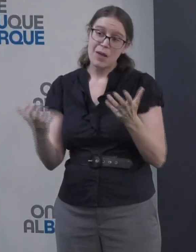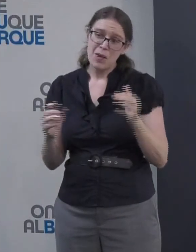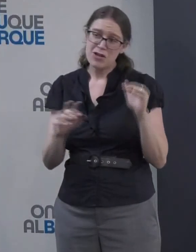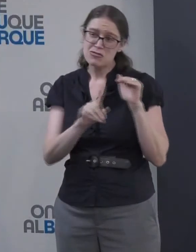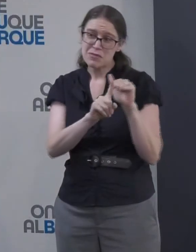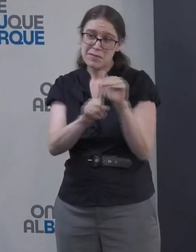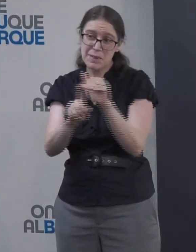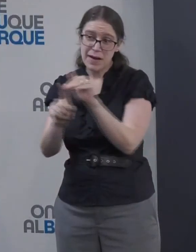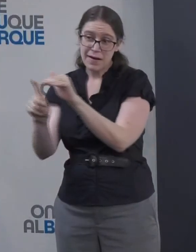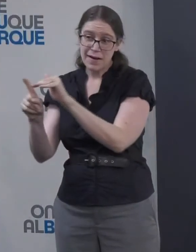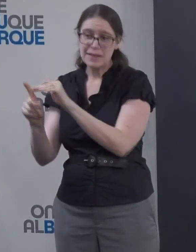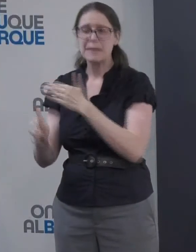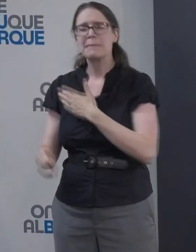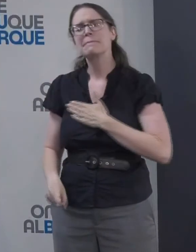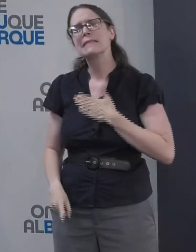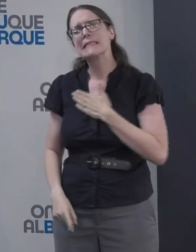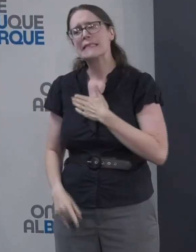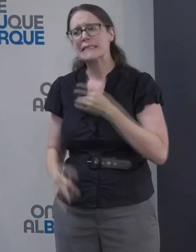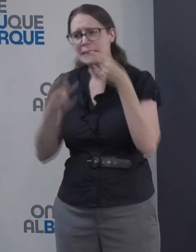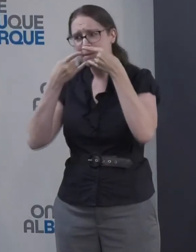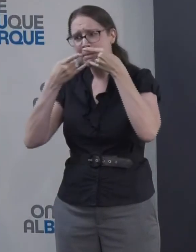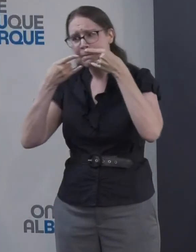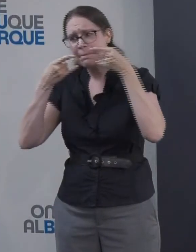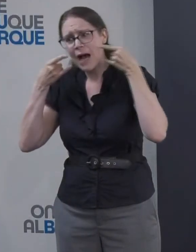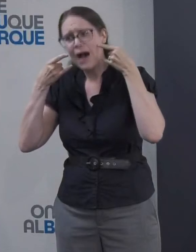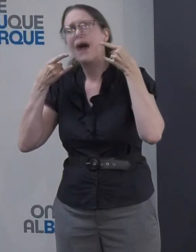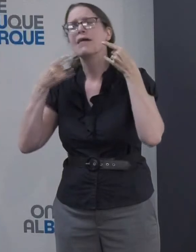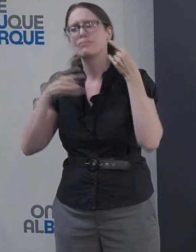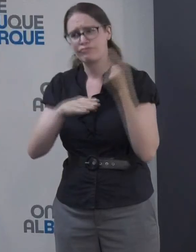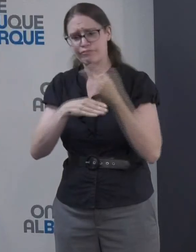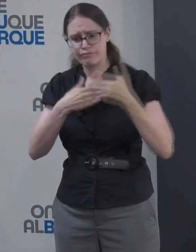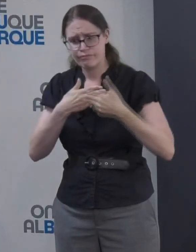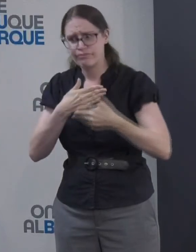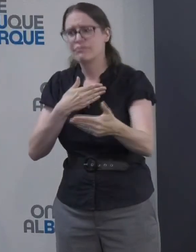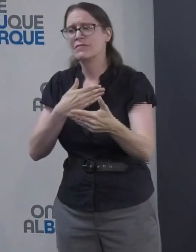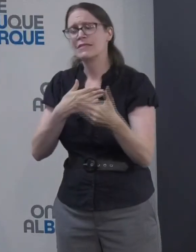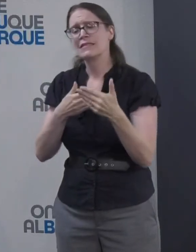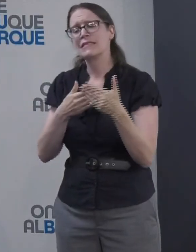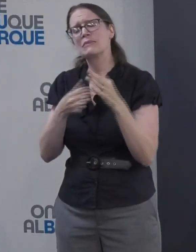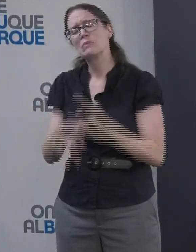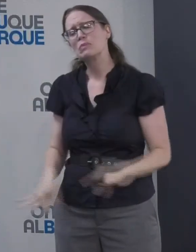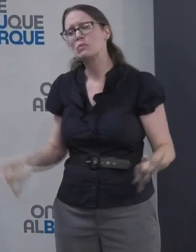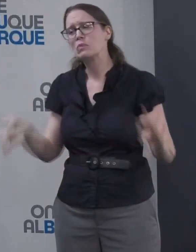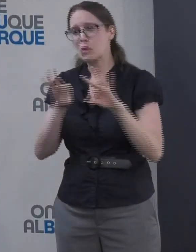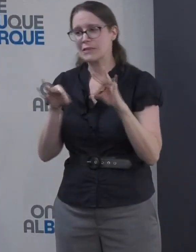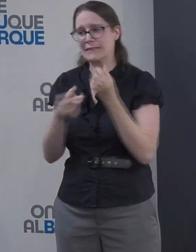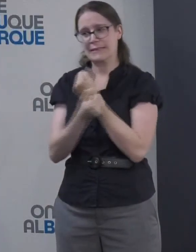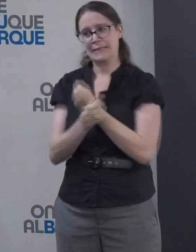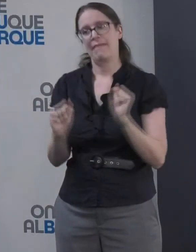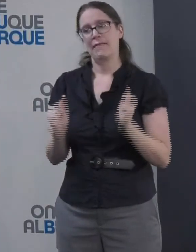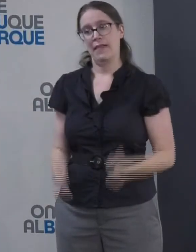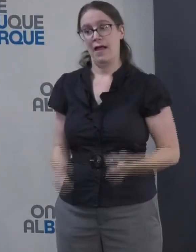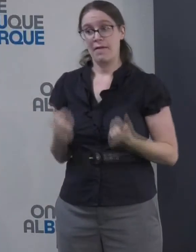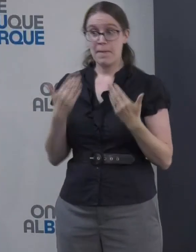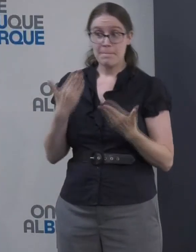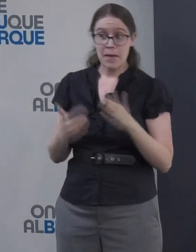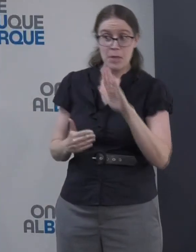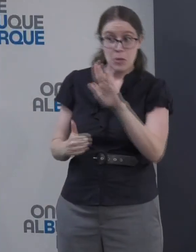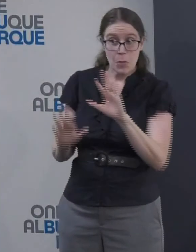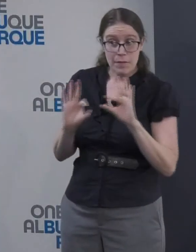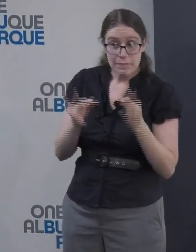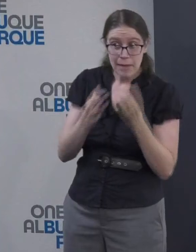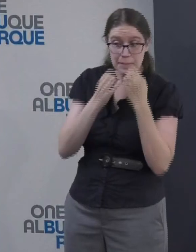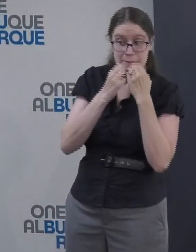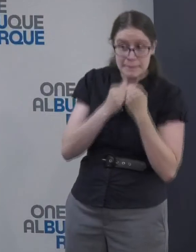people also, wear your masks. It's really important, and it saves people's lives, which could be your family's